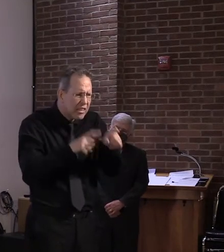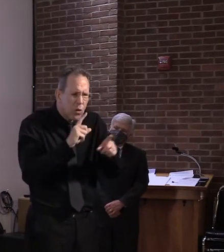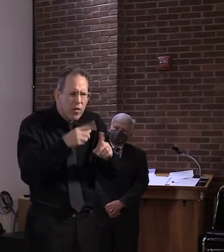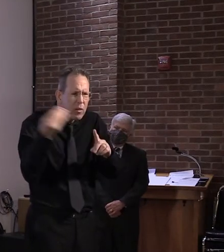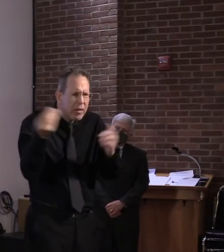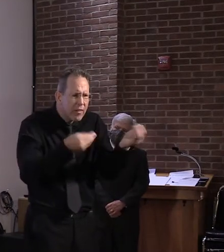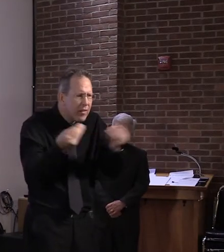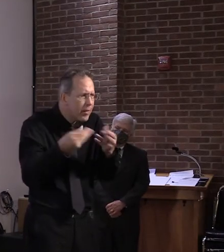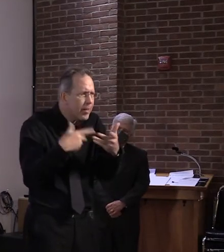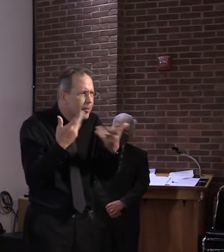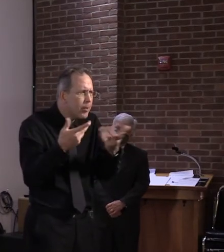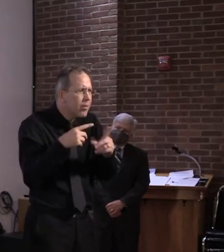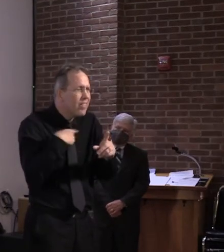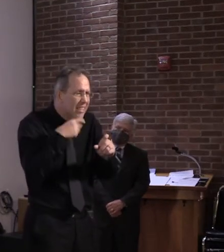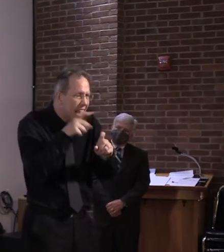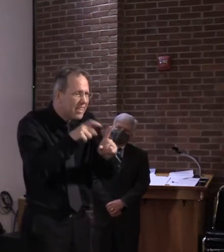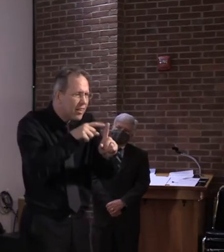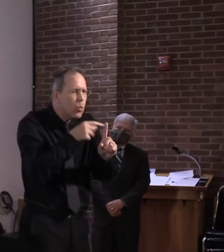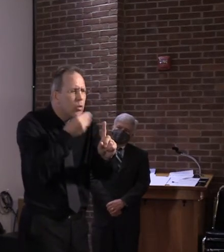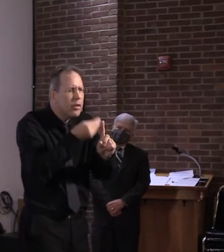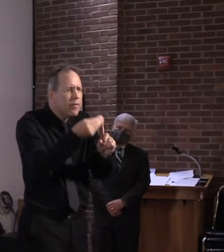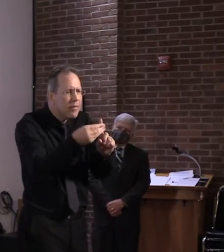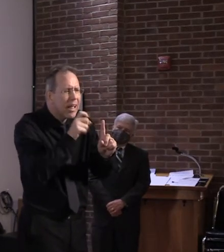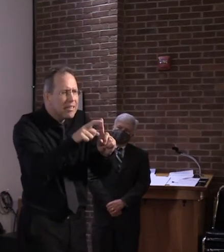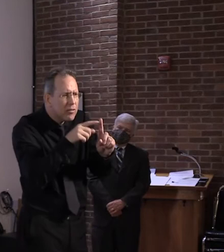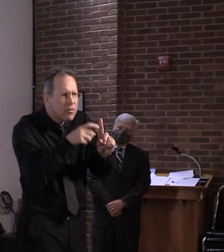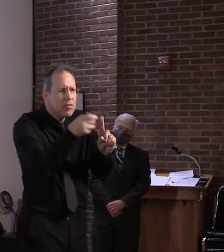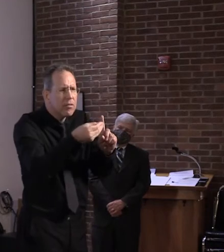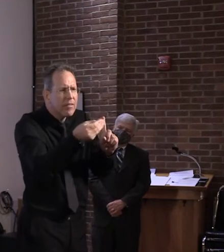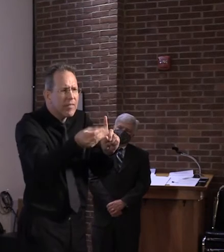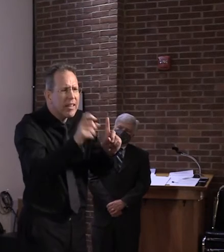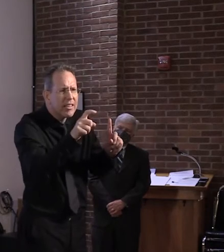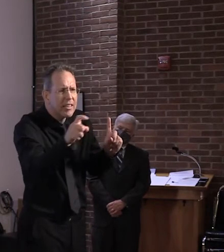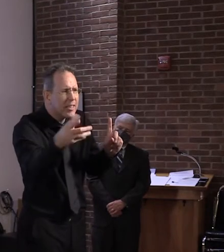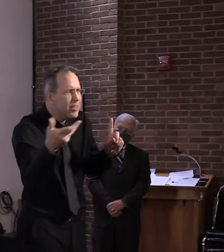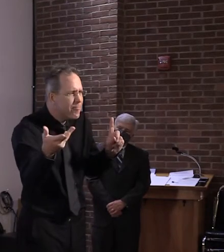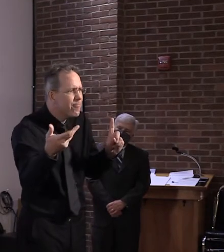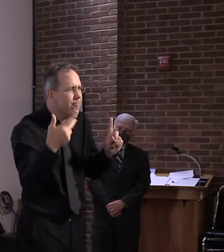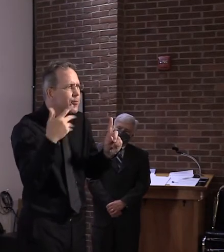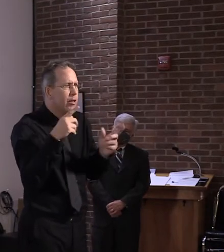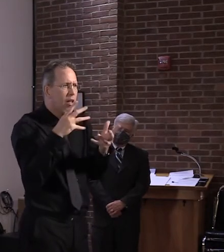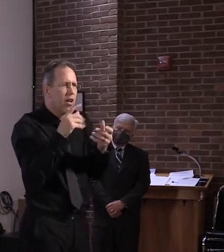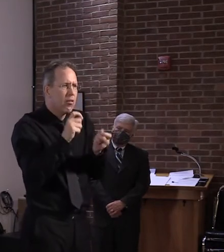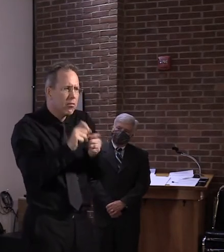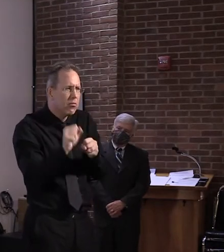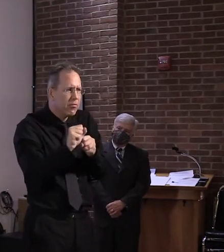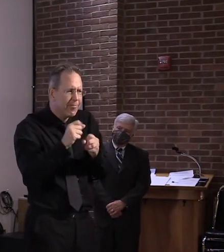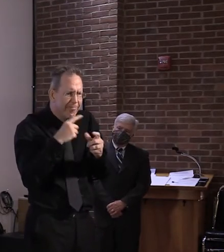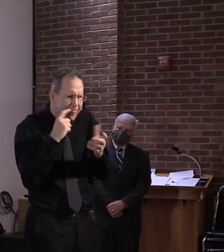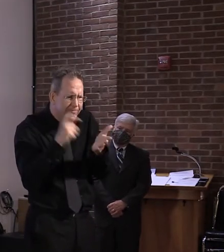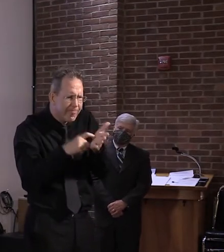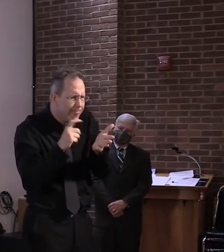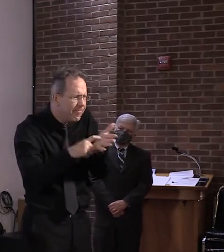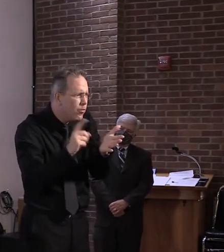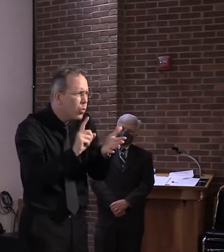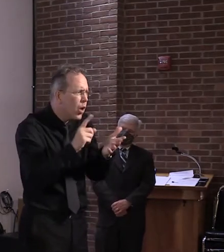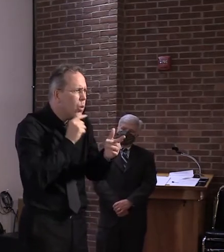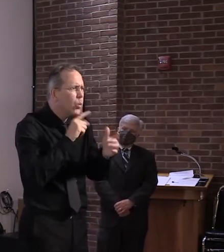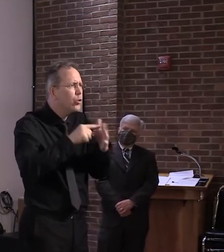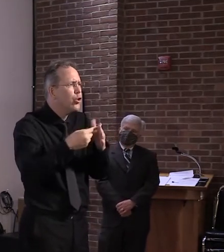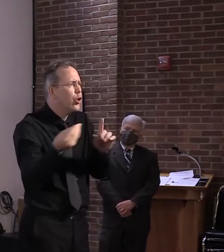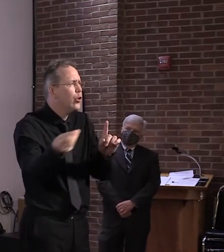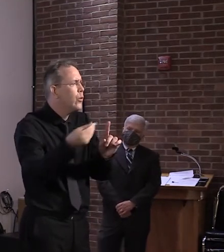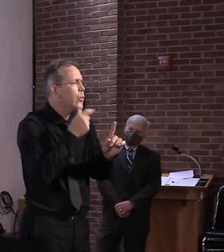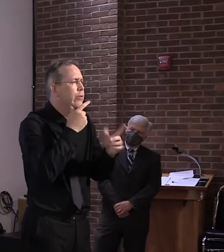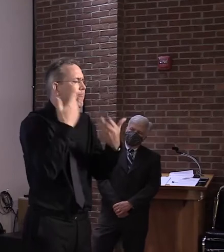history, but generally that helps us with who might also be at risk of getting